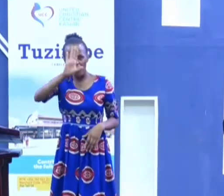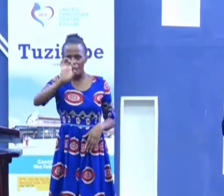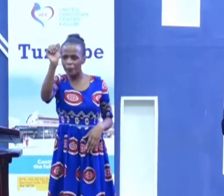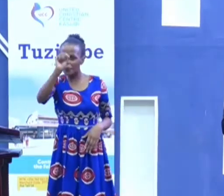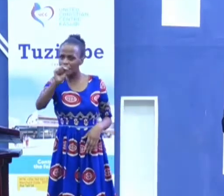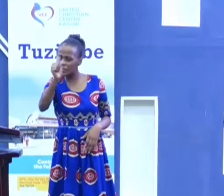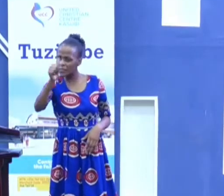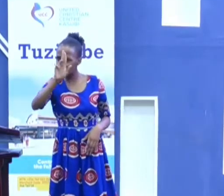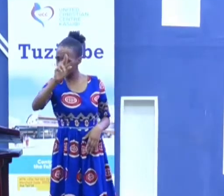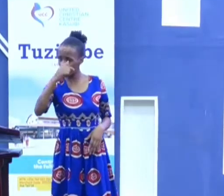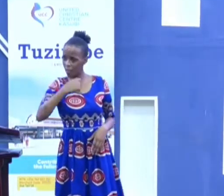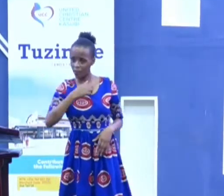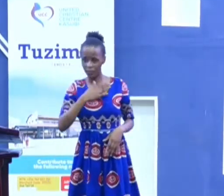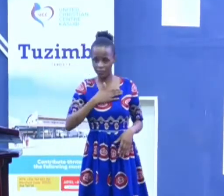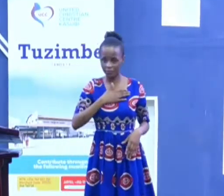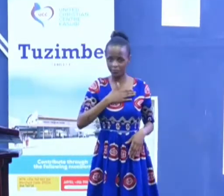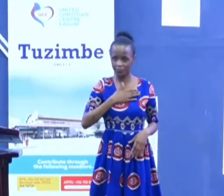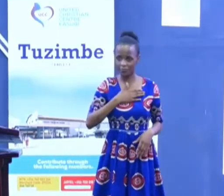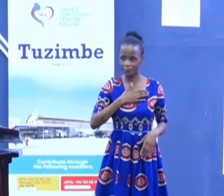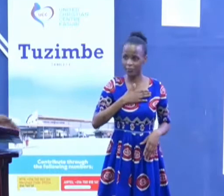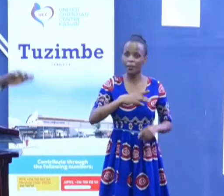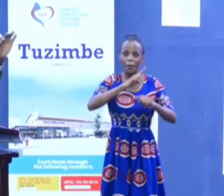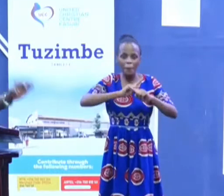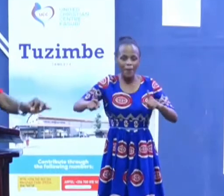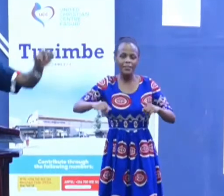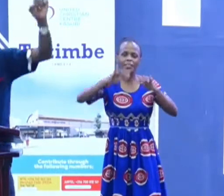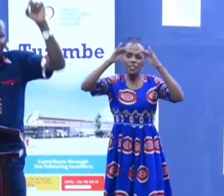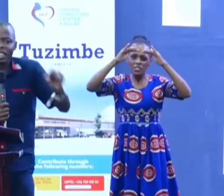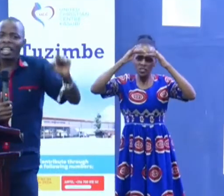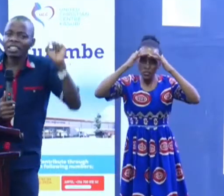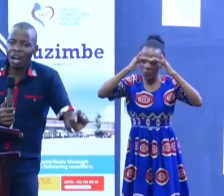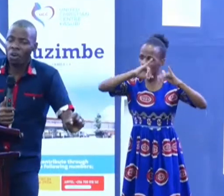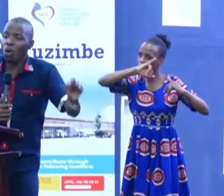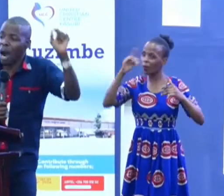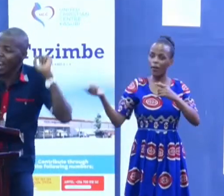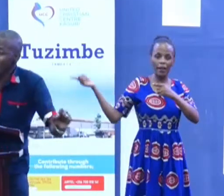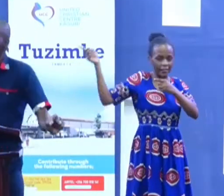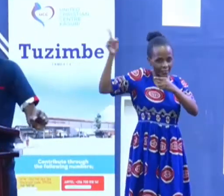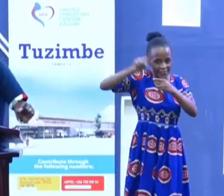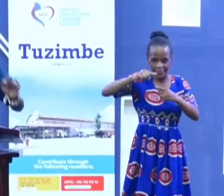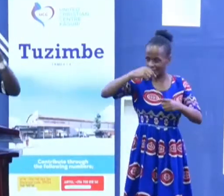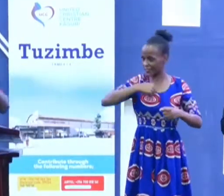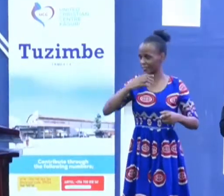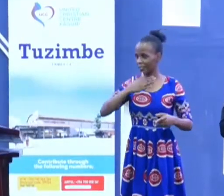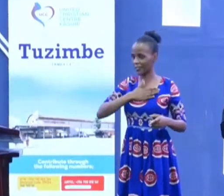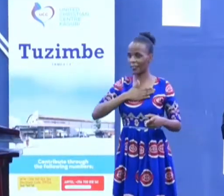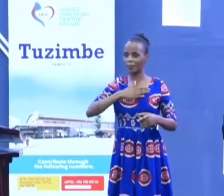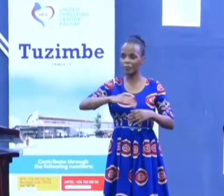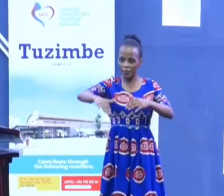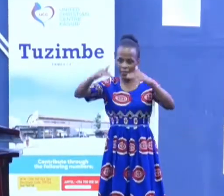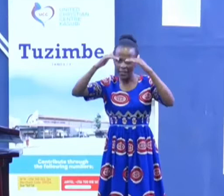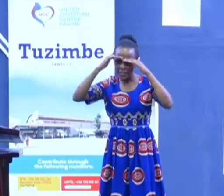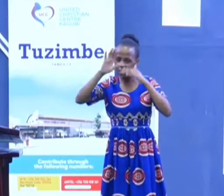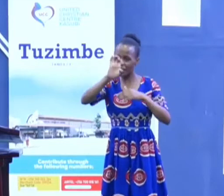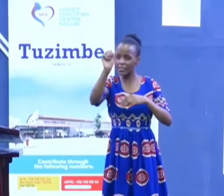would have just told him, it is me, Esau. Na ye yayongera konti yenze Esau omwana wo omubereberye. But